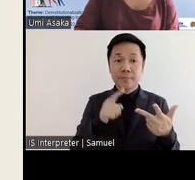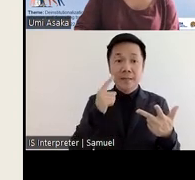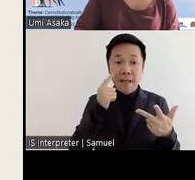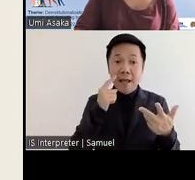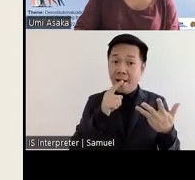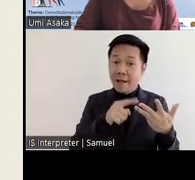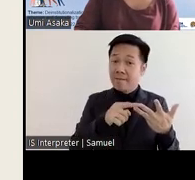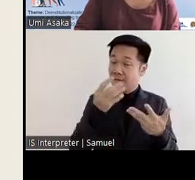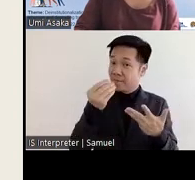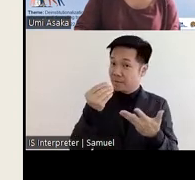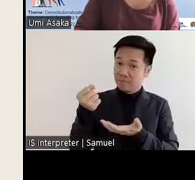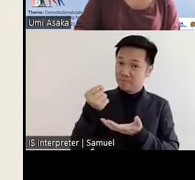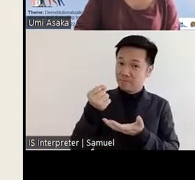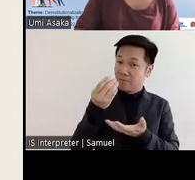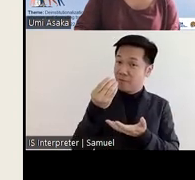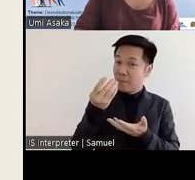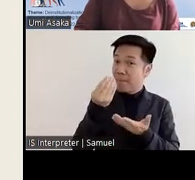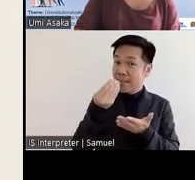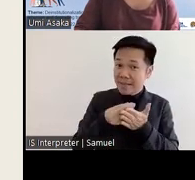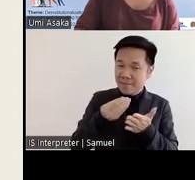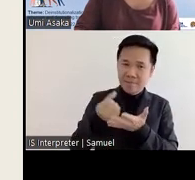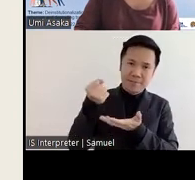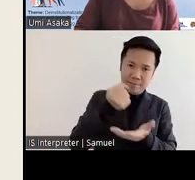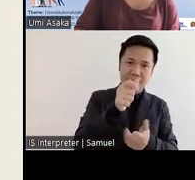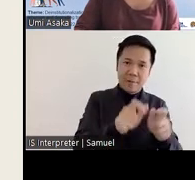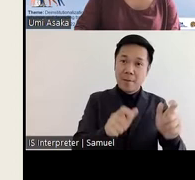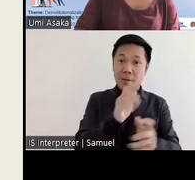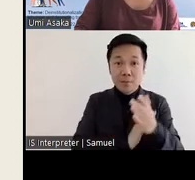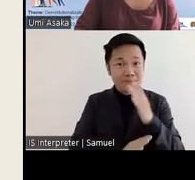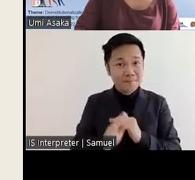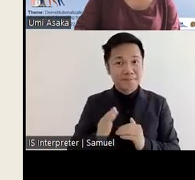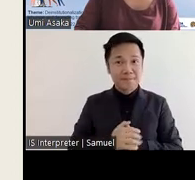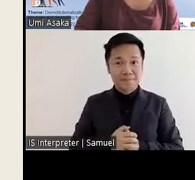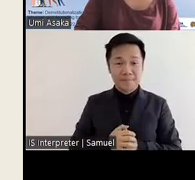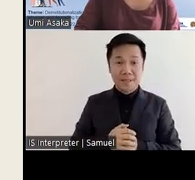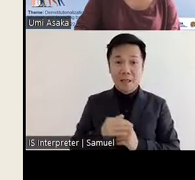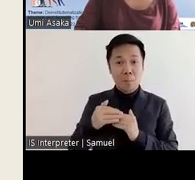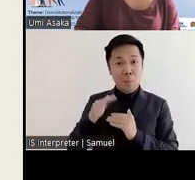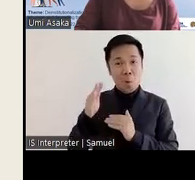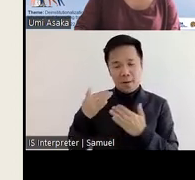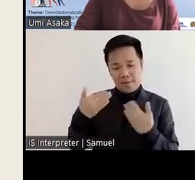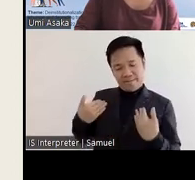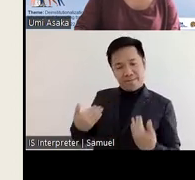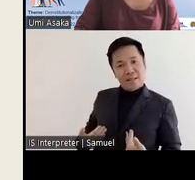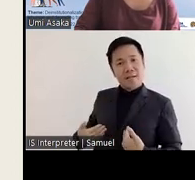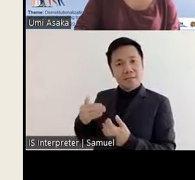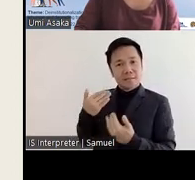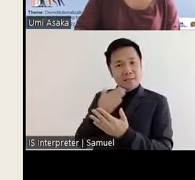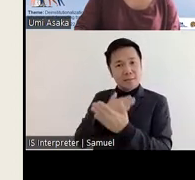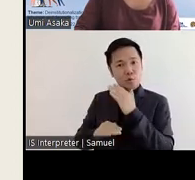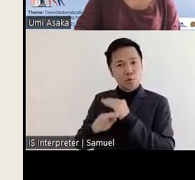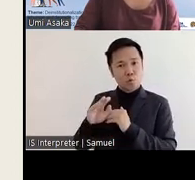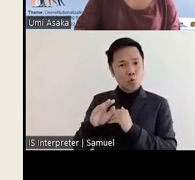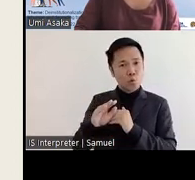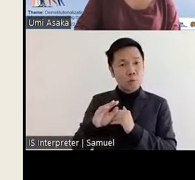physical disabilities, and so there are higher number of people with physical disability living in the community out of